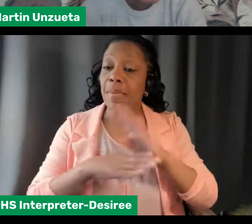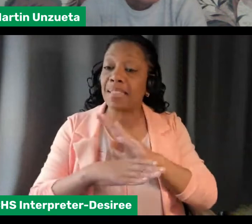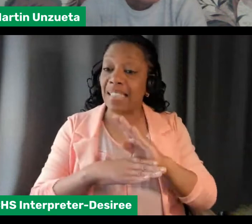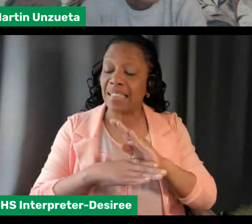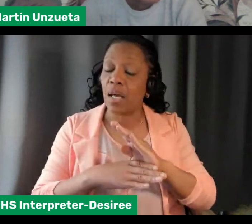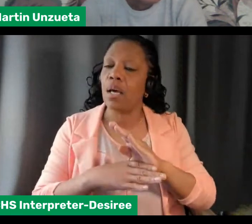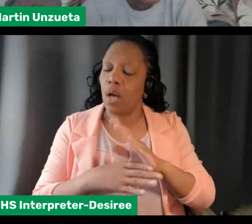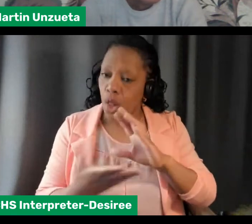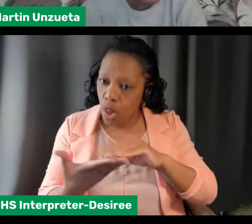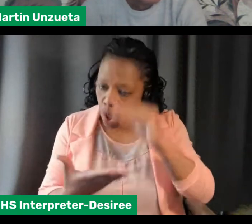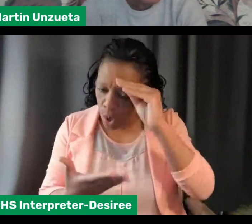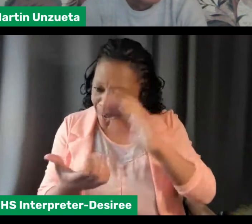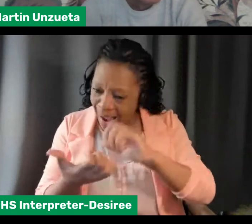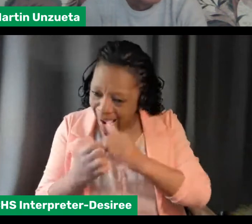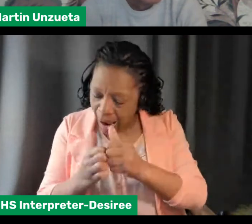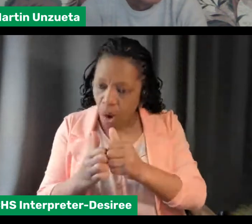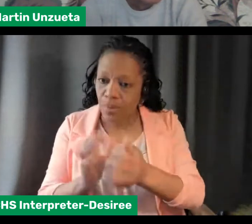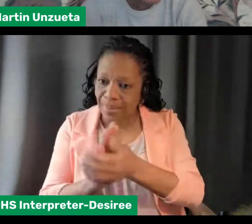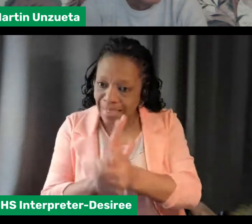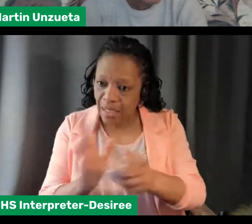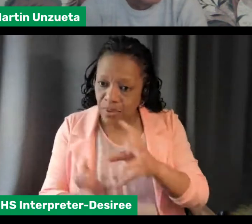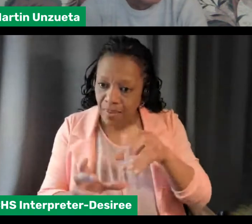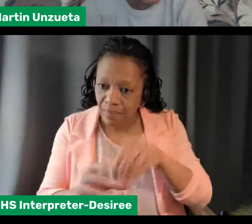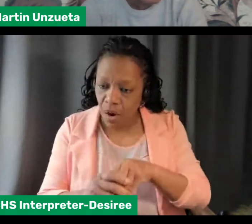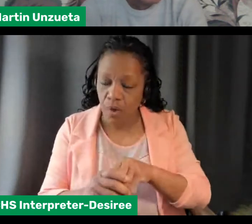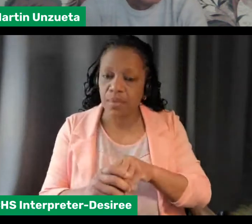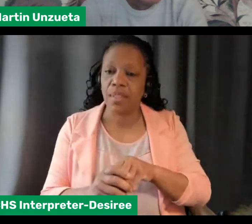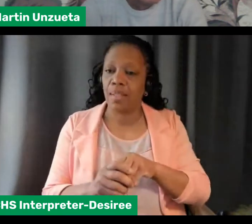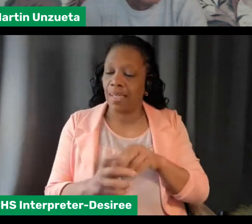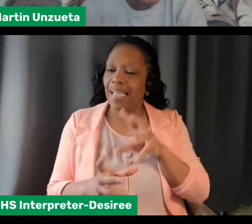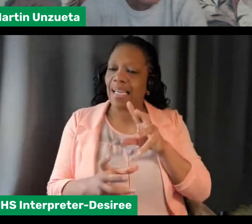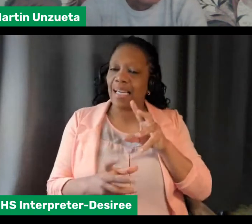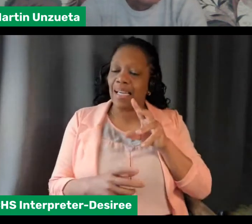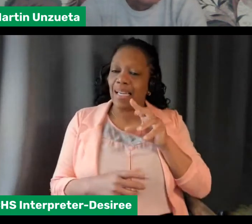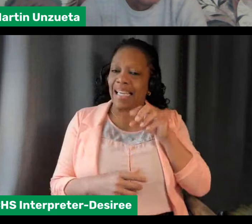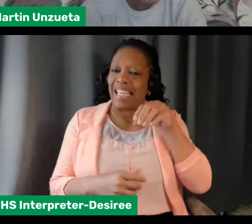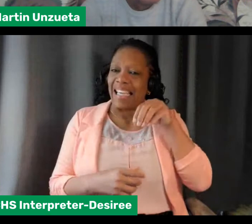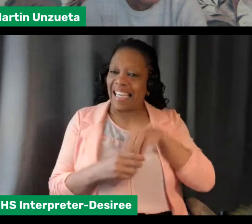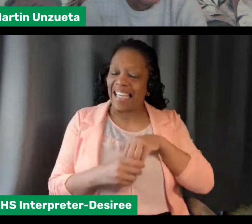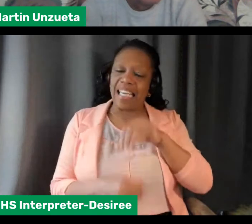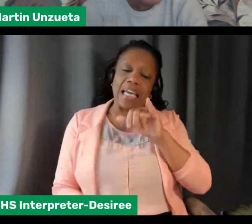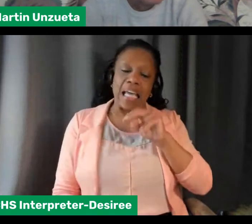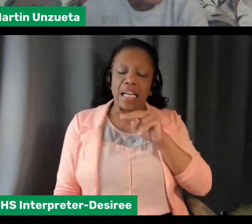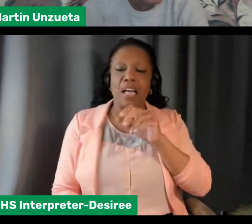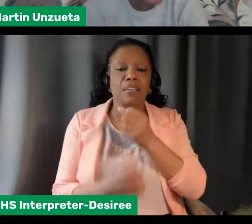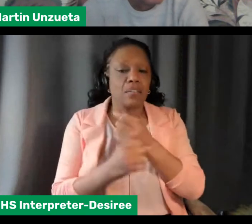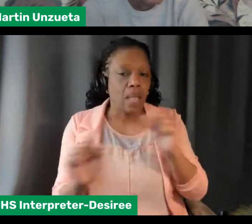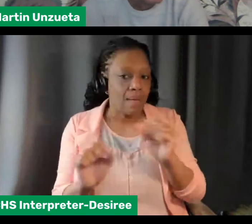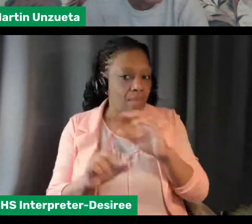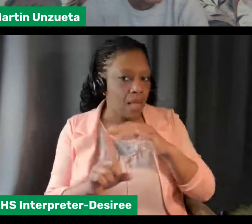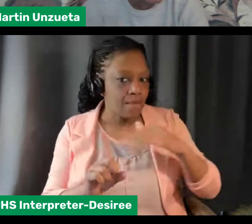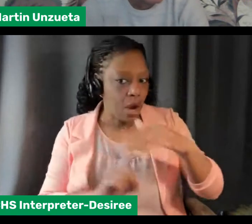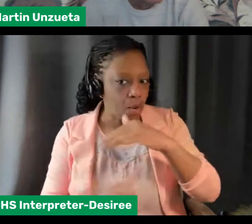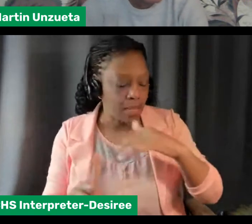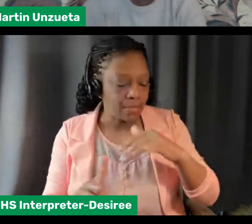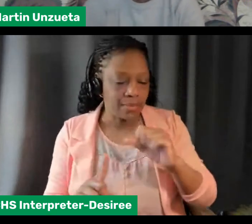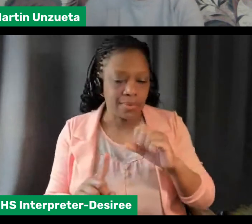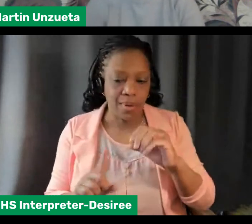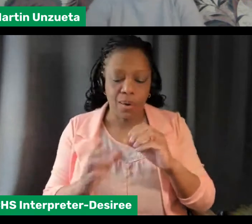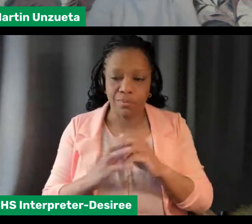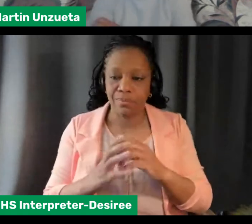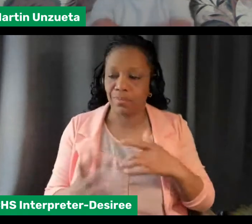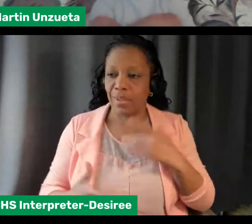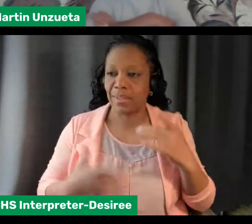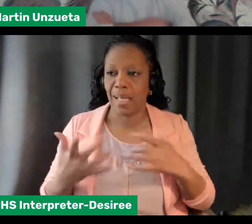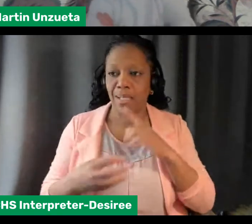learning environment. So we're really excited about all of the new initiatives that are popping up in the solidarity